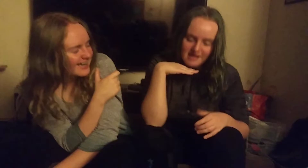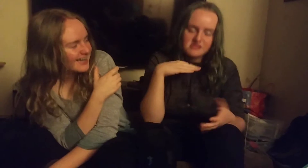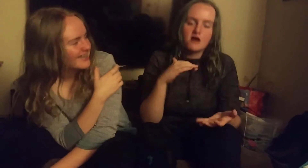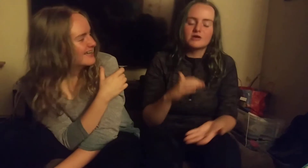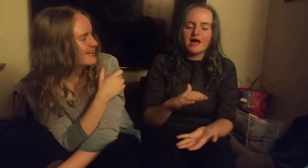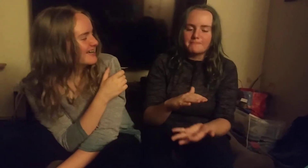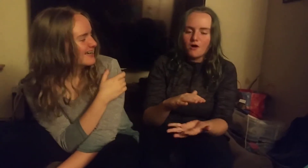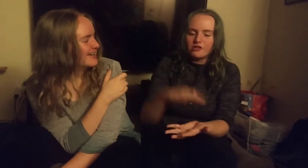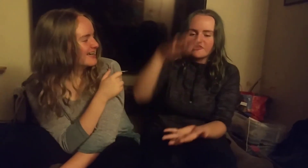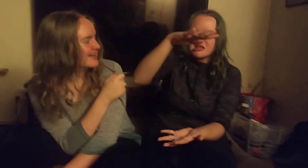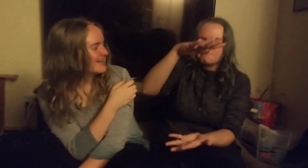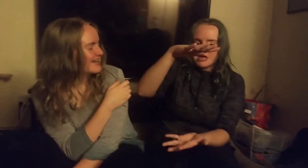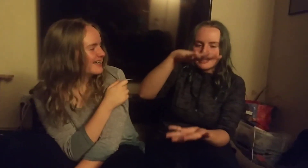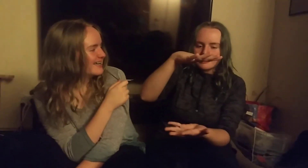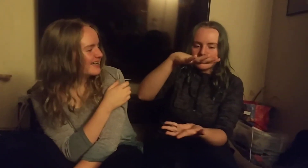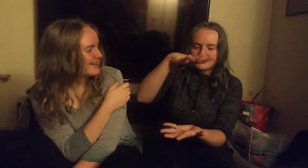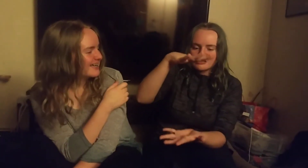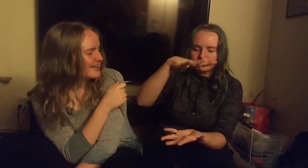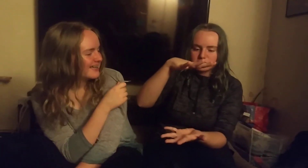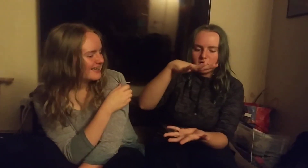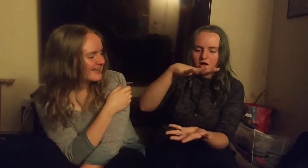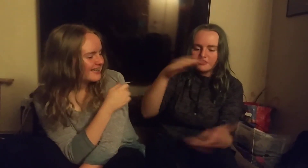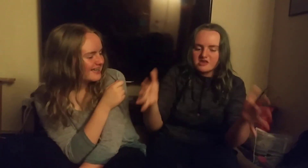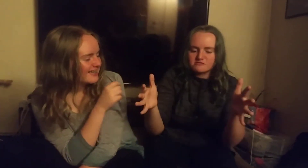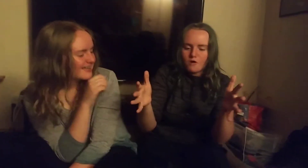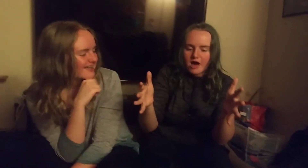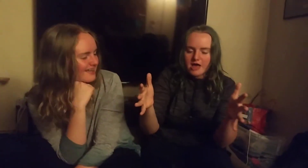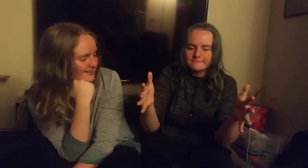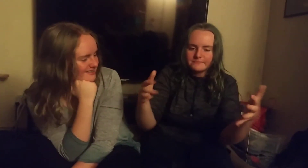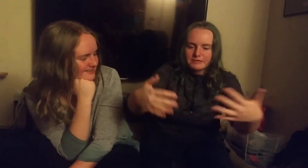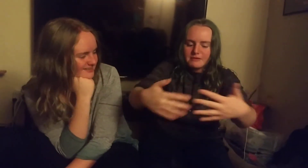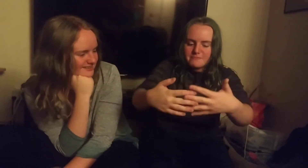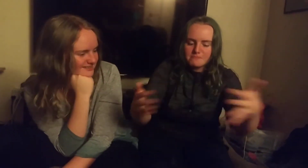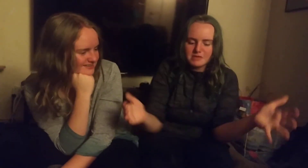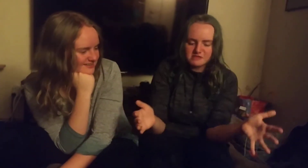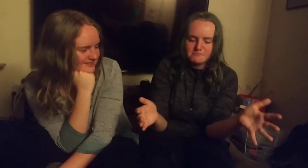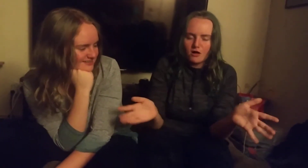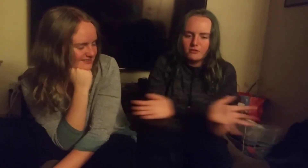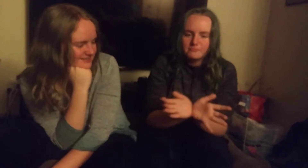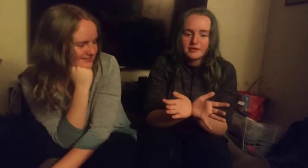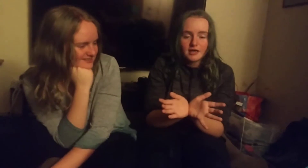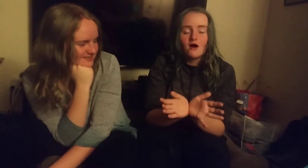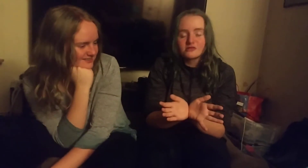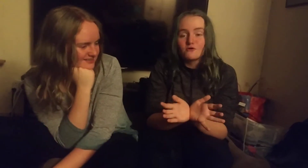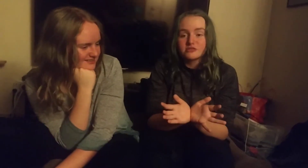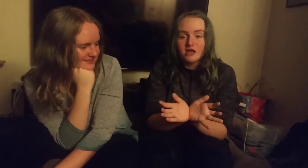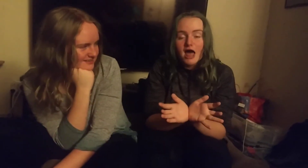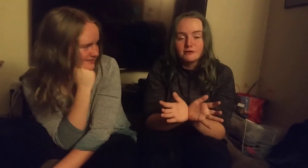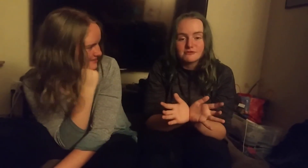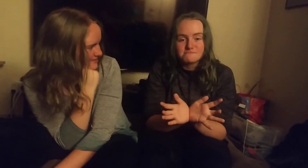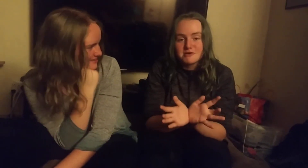So we got a bowl this big, this tall, this wide, my big mixing bowl. Or so I thought it was big.